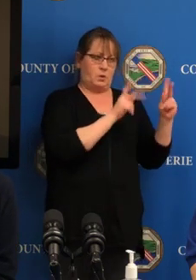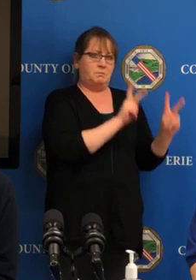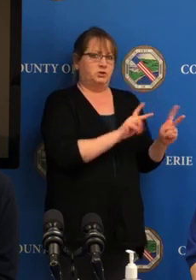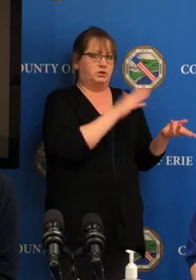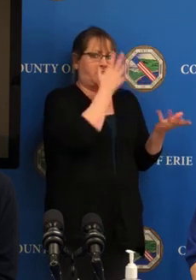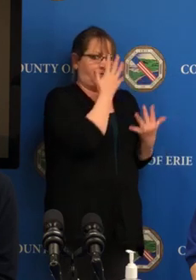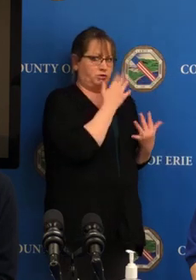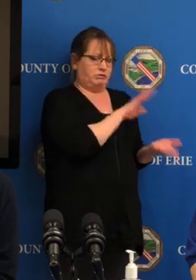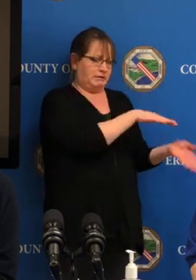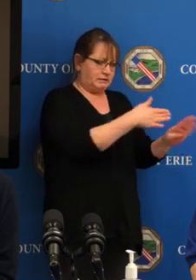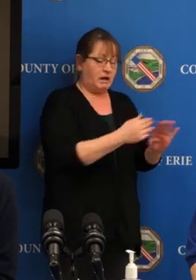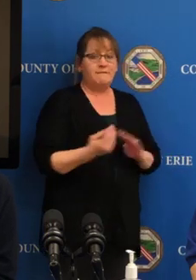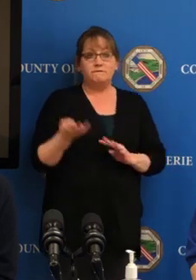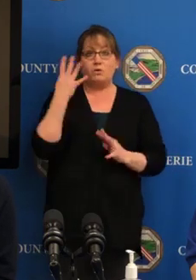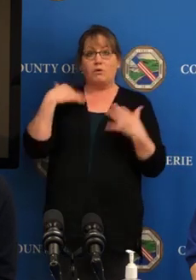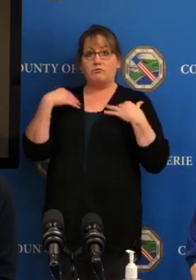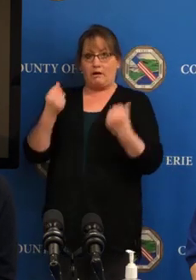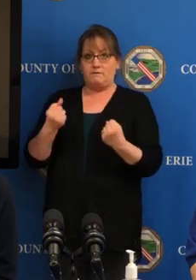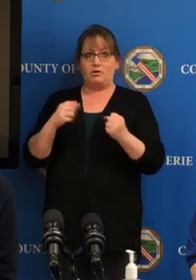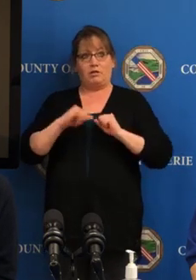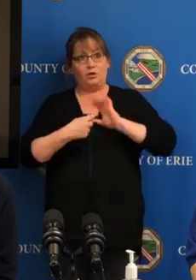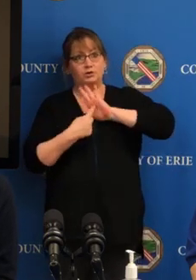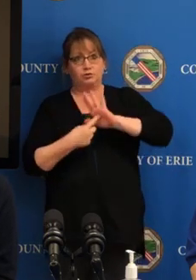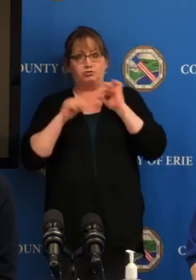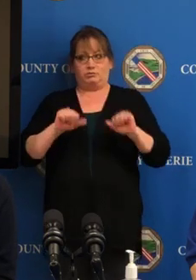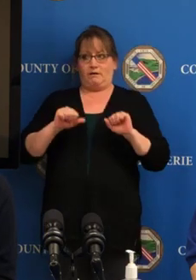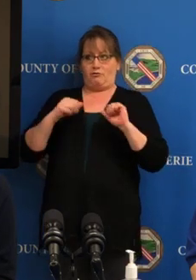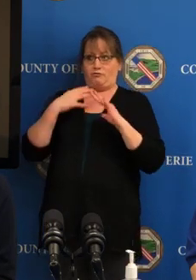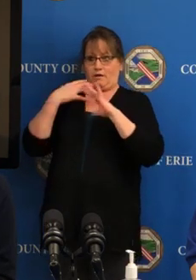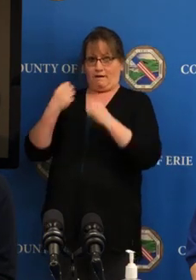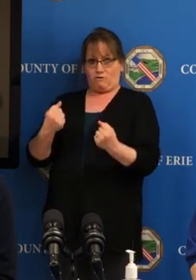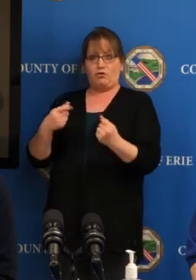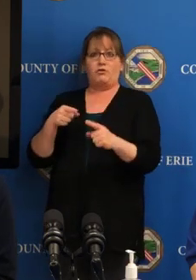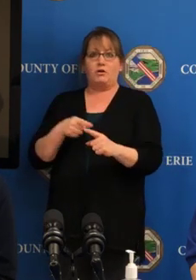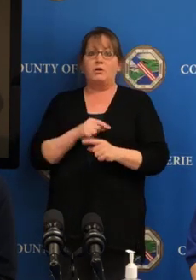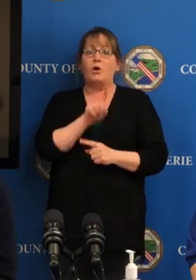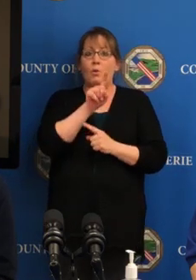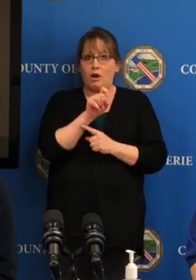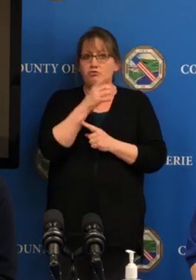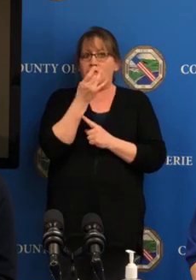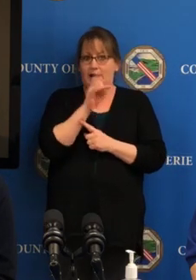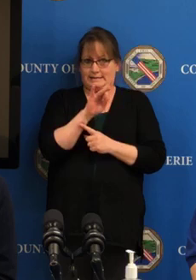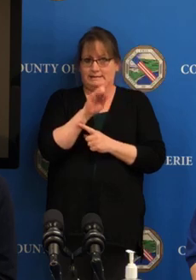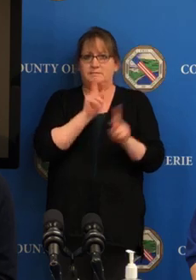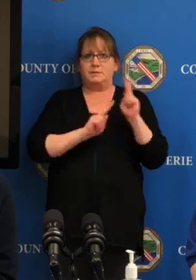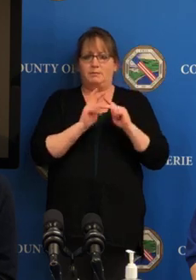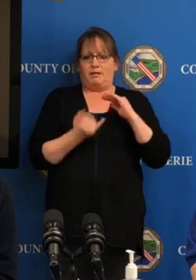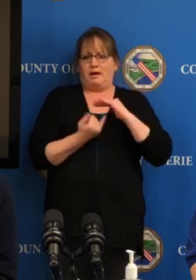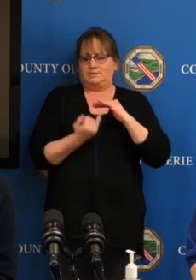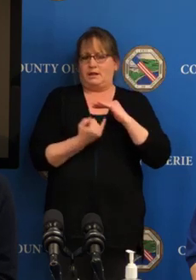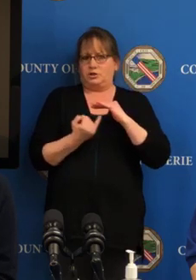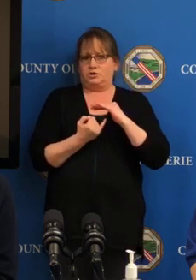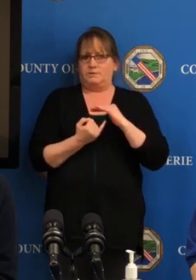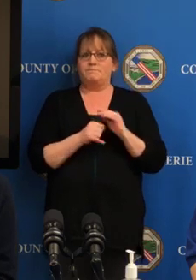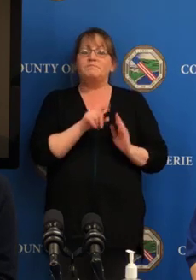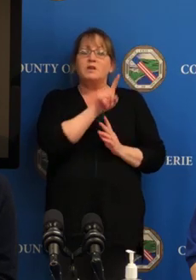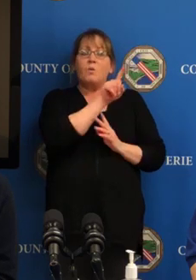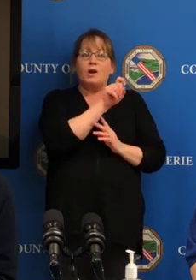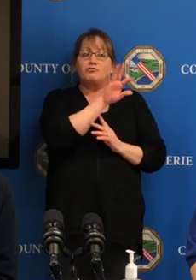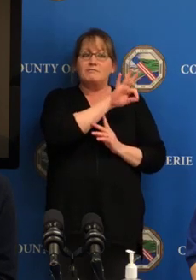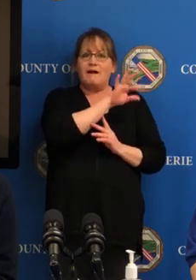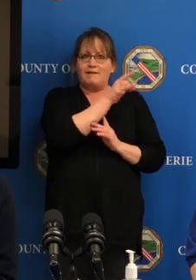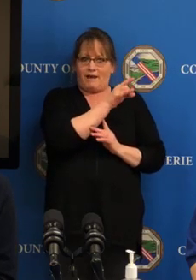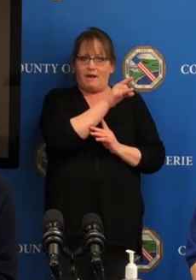have recovered, which shows you can recover from COVID-19. 118 people are in isolation.